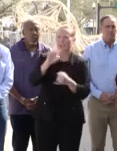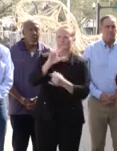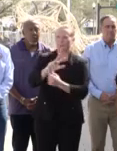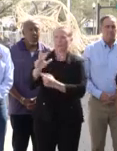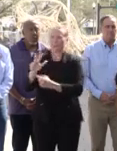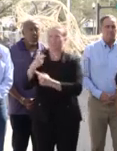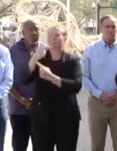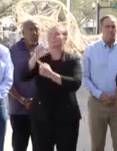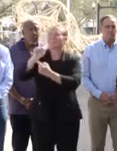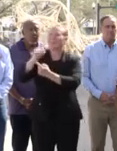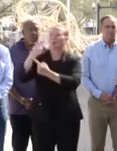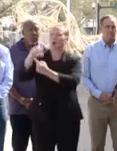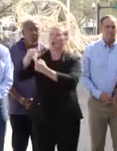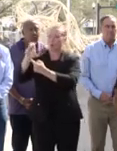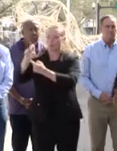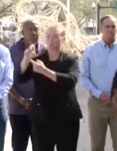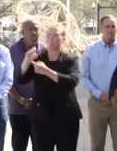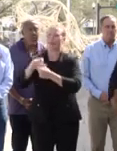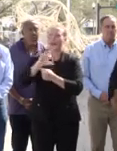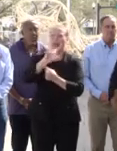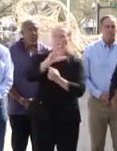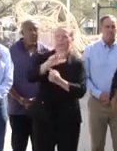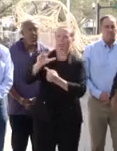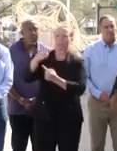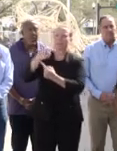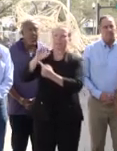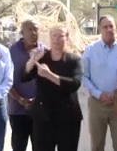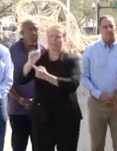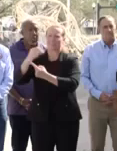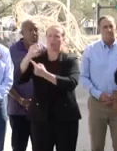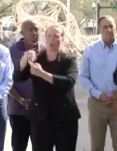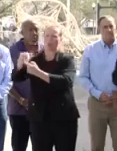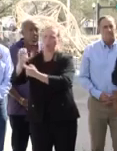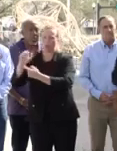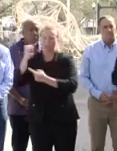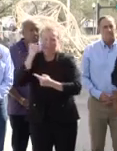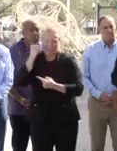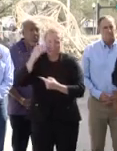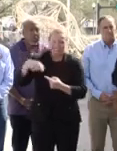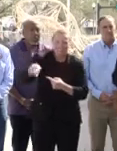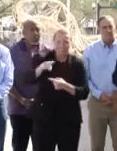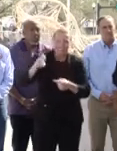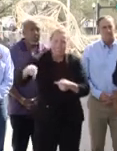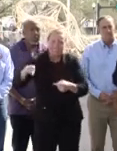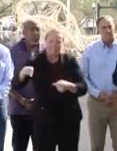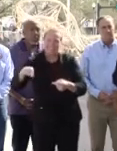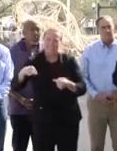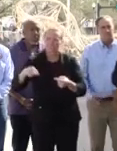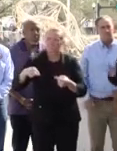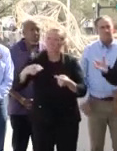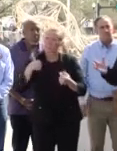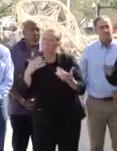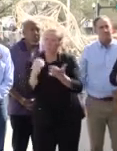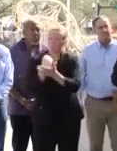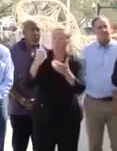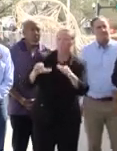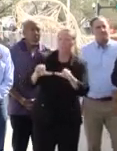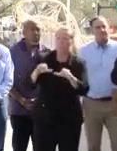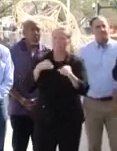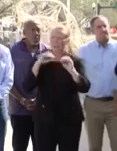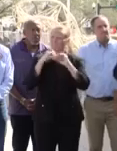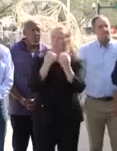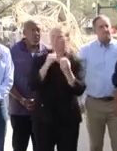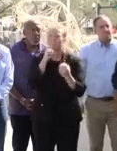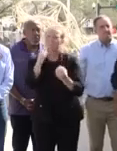1-833-GET-HOPE, 1-833-GET-HOPE. If you have needs, chances are we're going to have an organization, not even government,